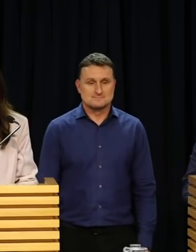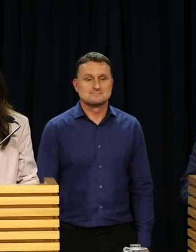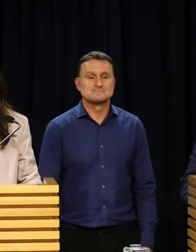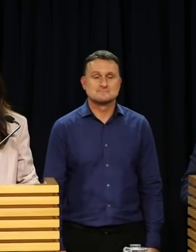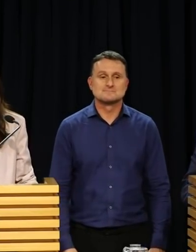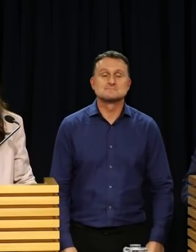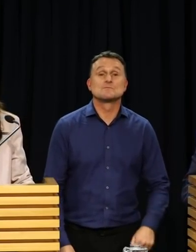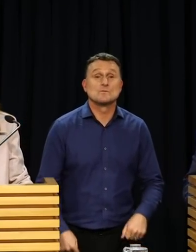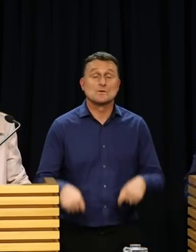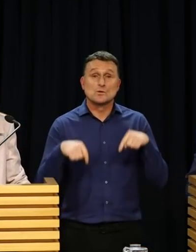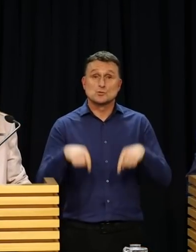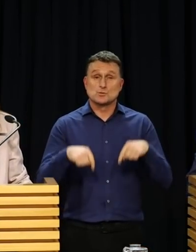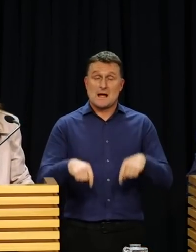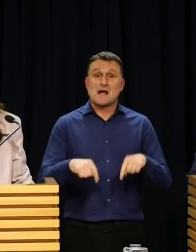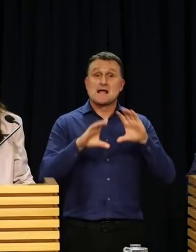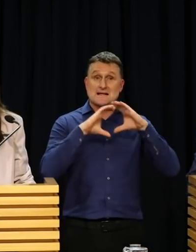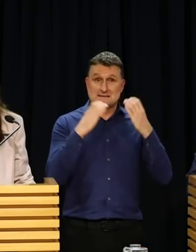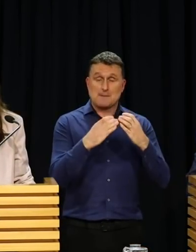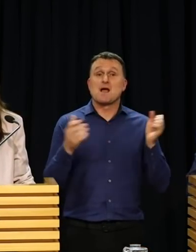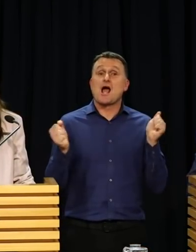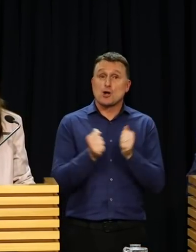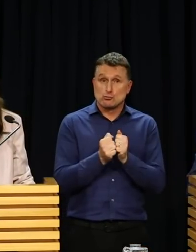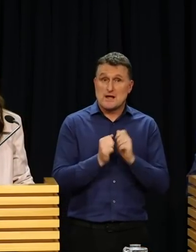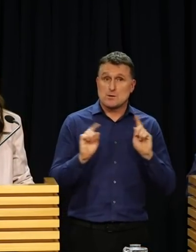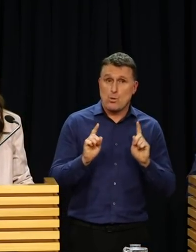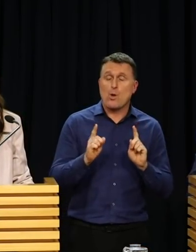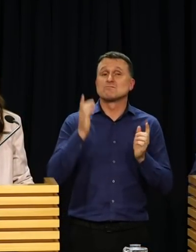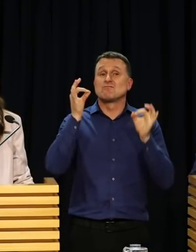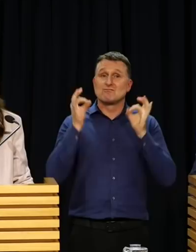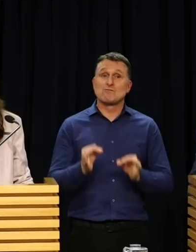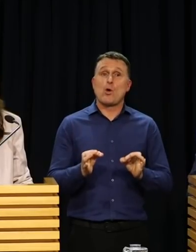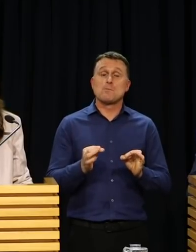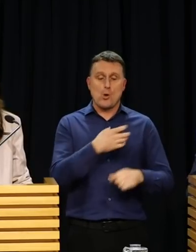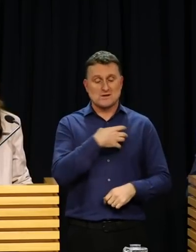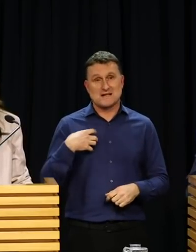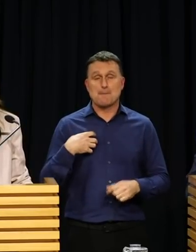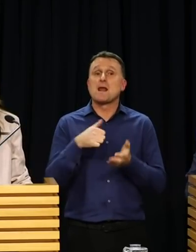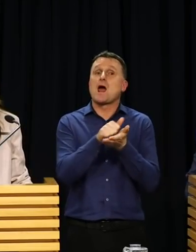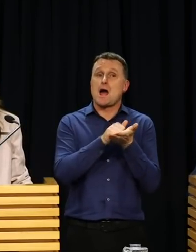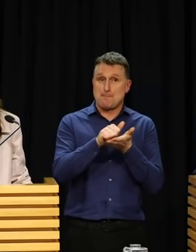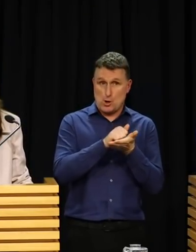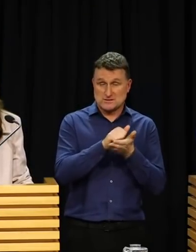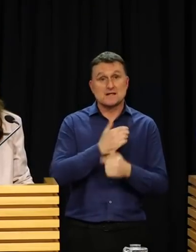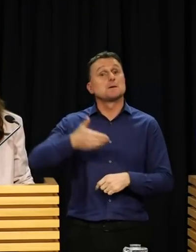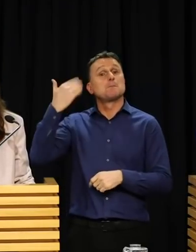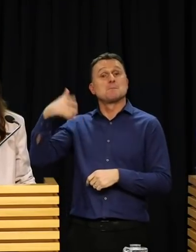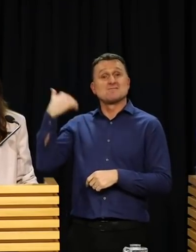Today, Cabinet has agreed to make a formal government apology in relation to the Dawn